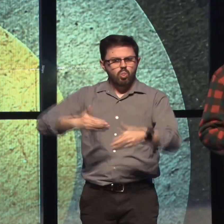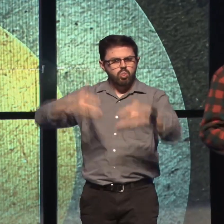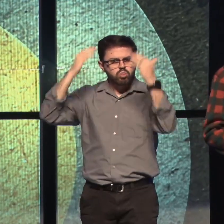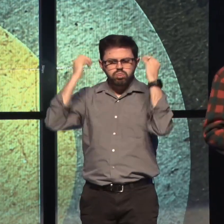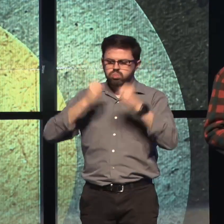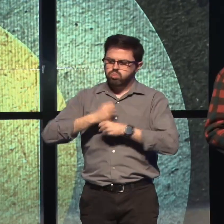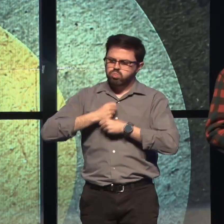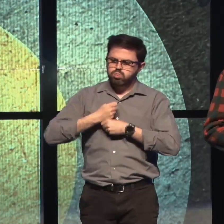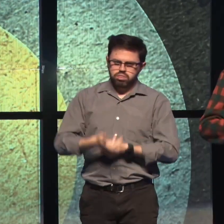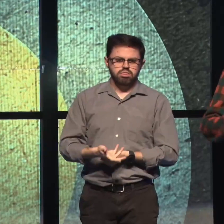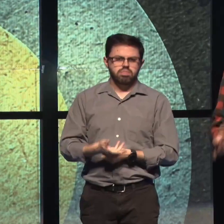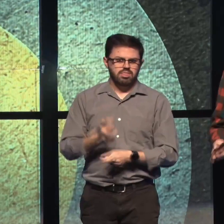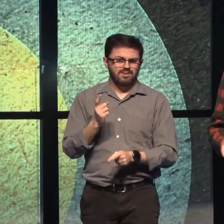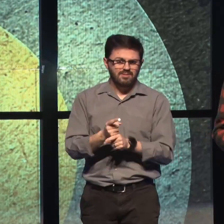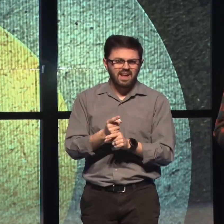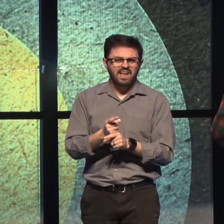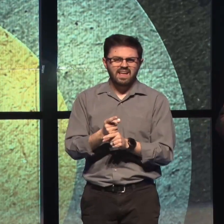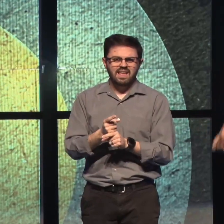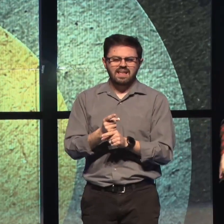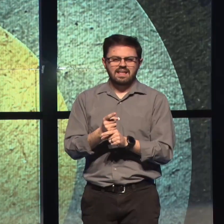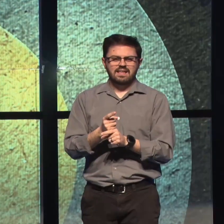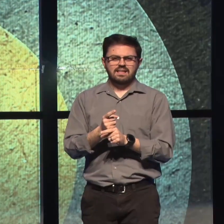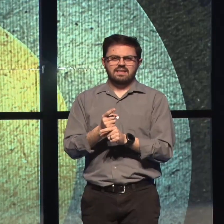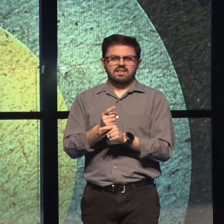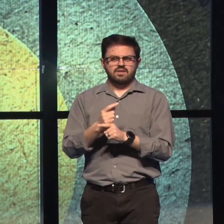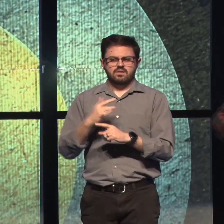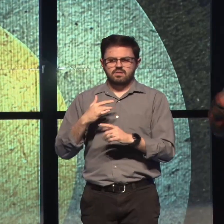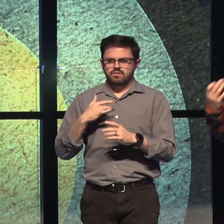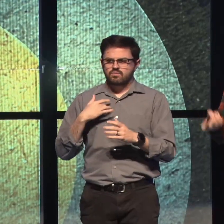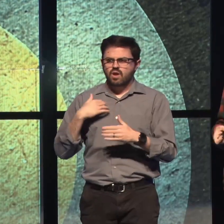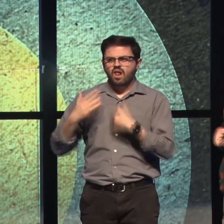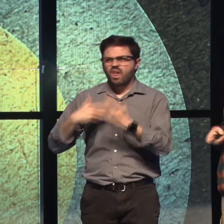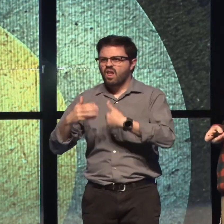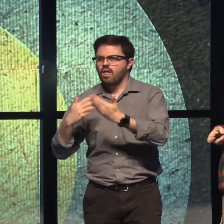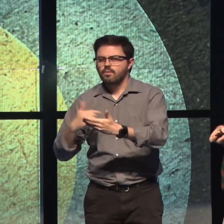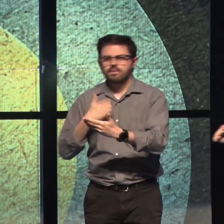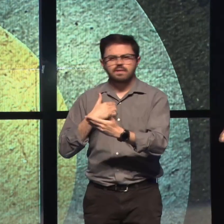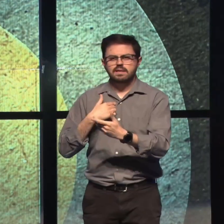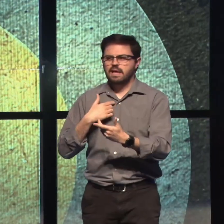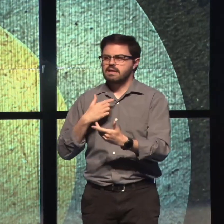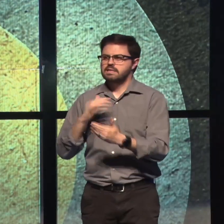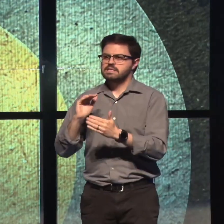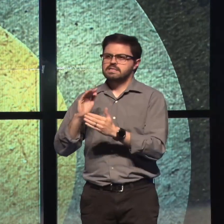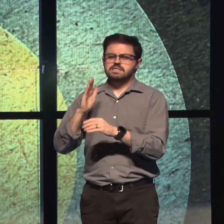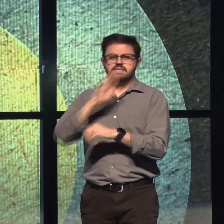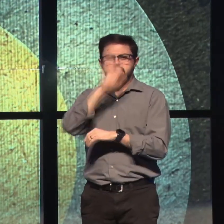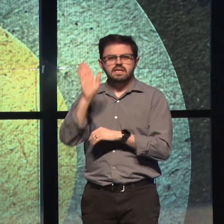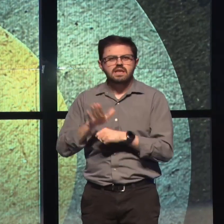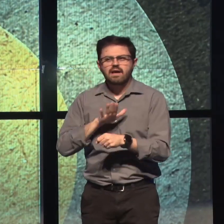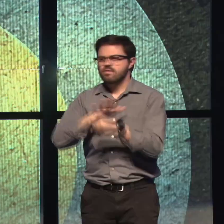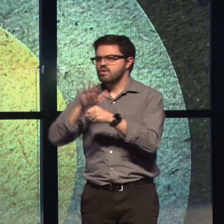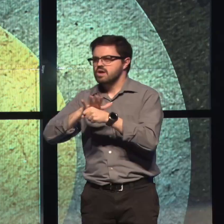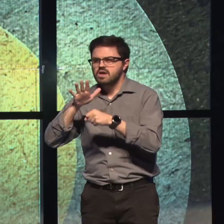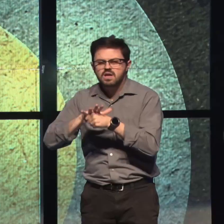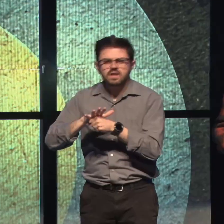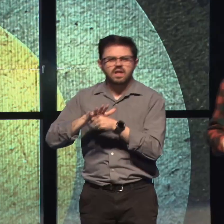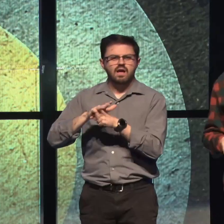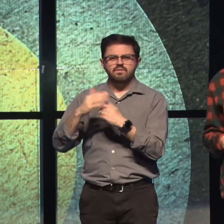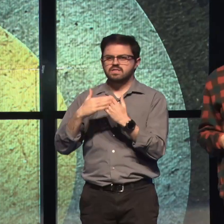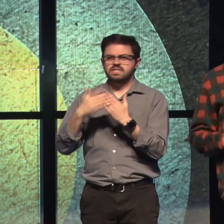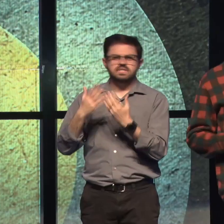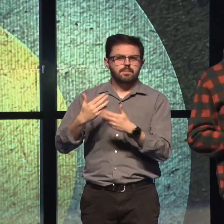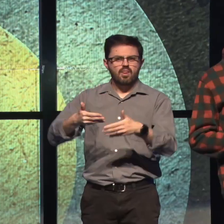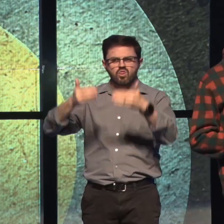spirituality that makes us feel like we're never enough, that we could never do enough, we can never be enough. We can easily get overwhelmed